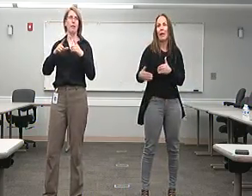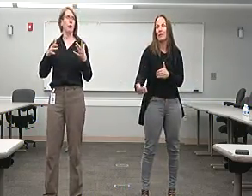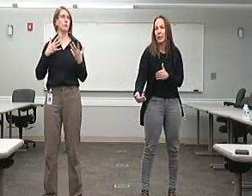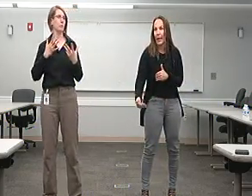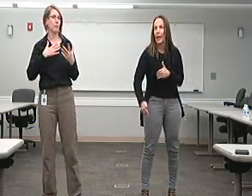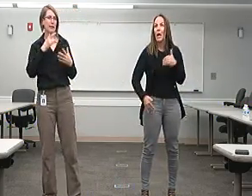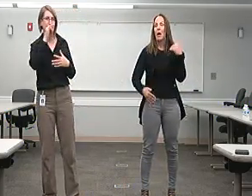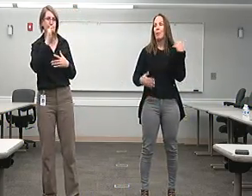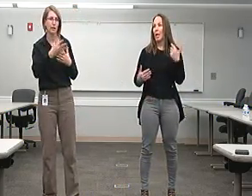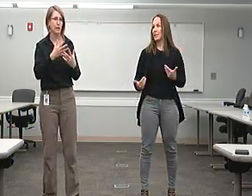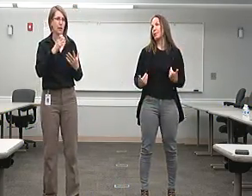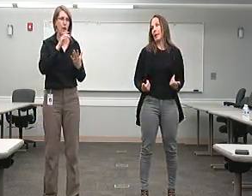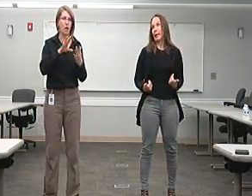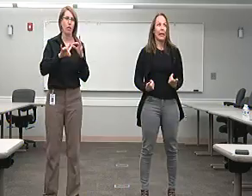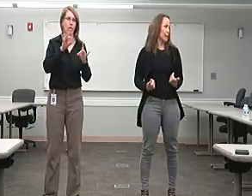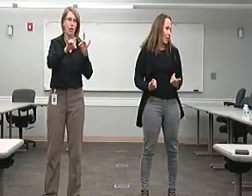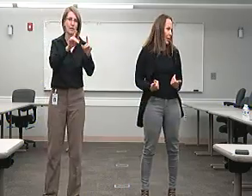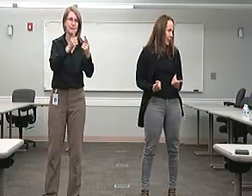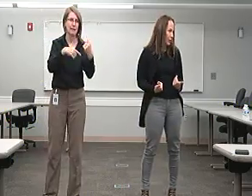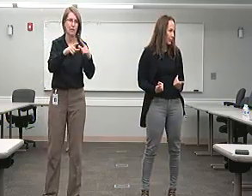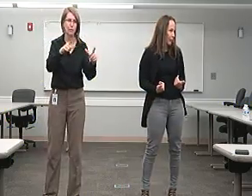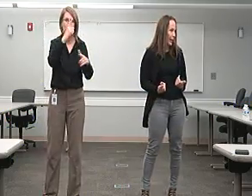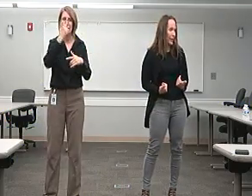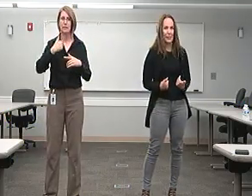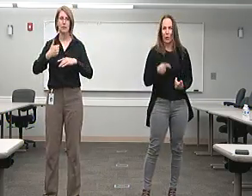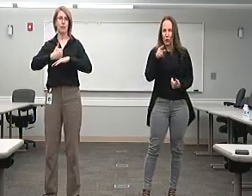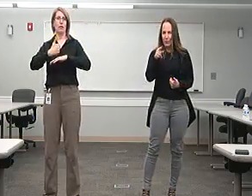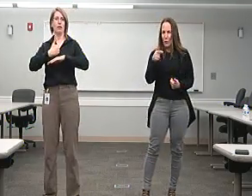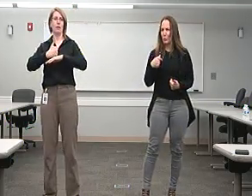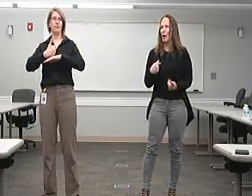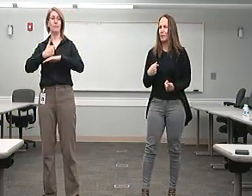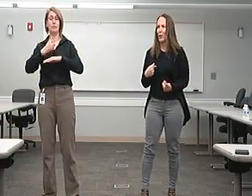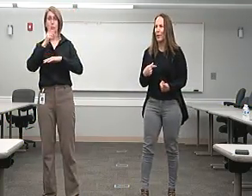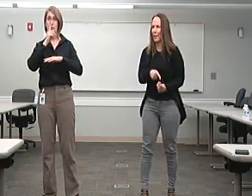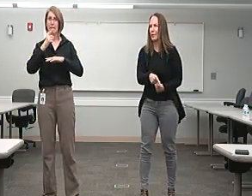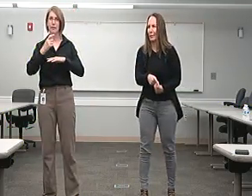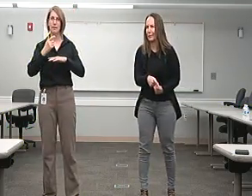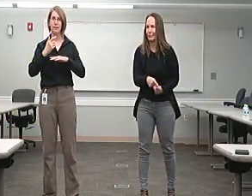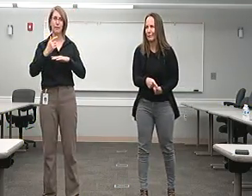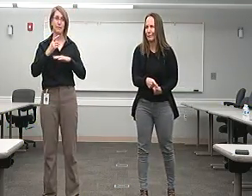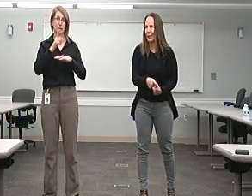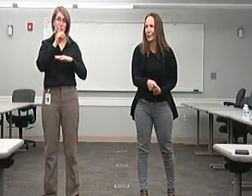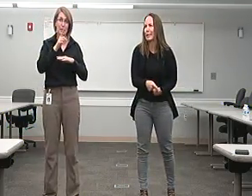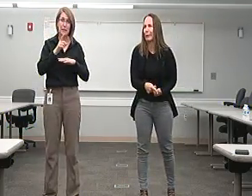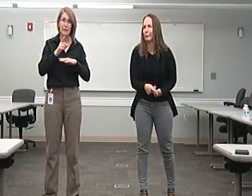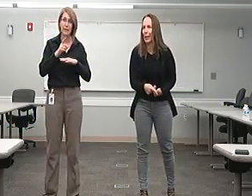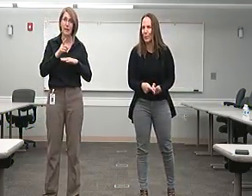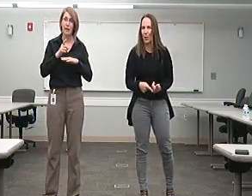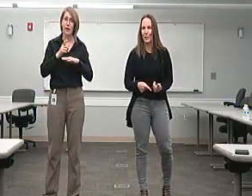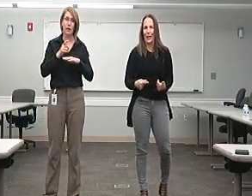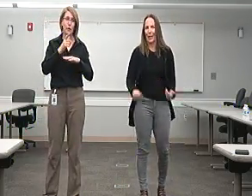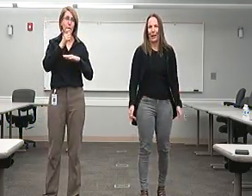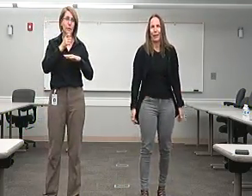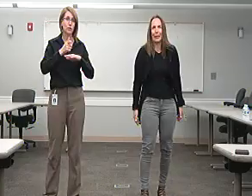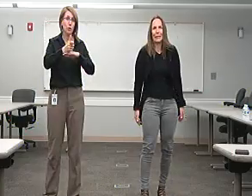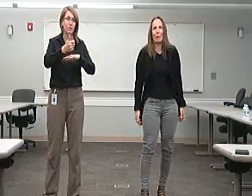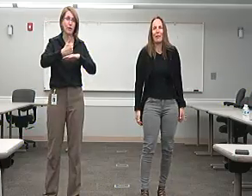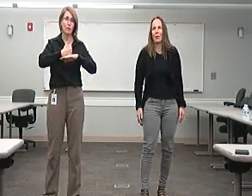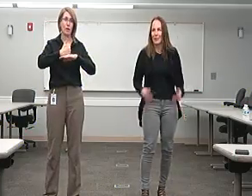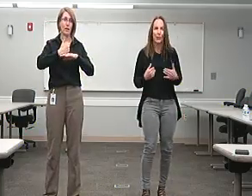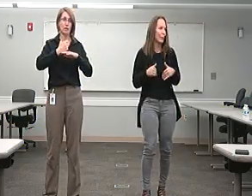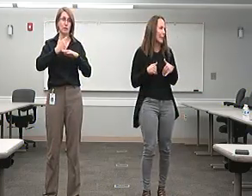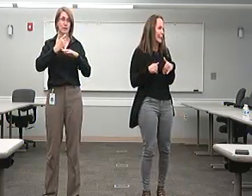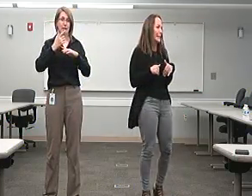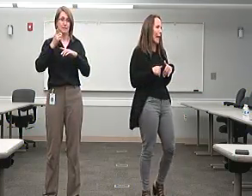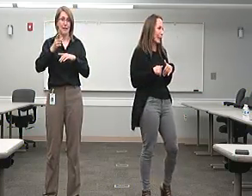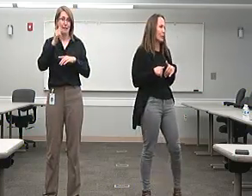because of me, it's all my fault, right? And is it your fault or my fault that Leah's deaf? That was always like, I think it's my fault. Secretly inside, I was